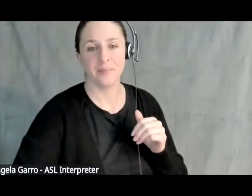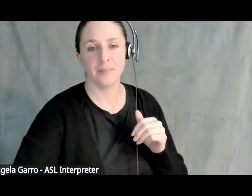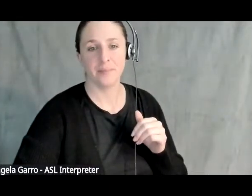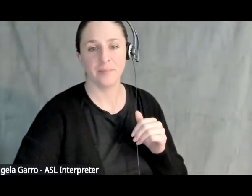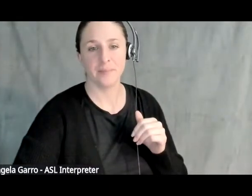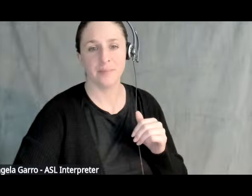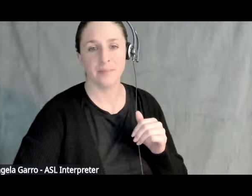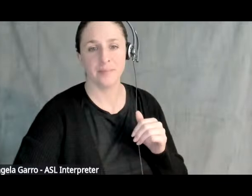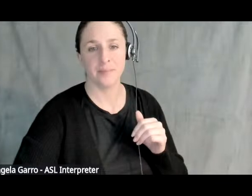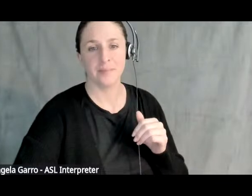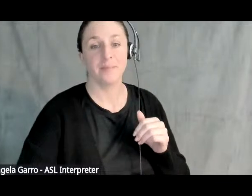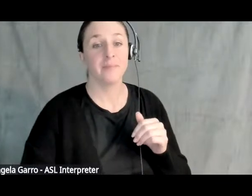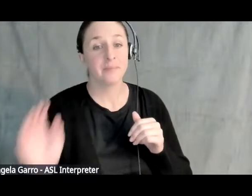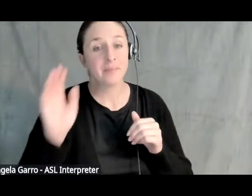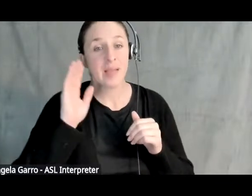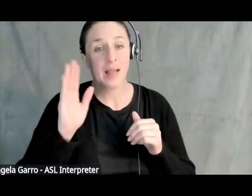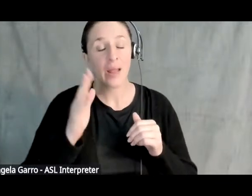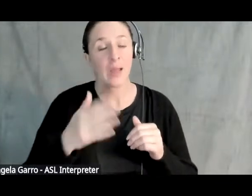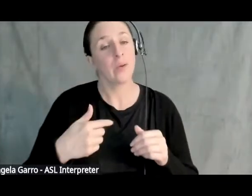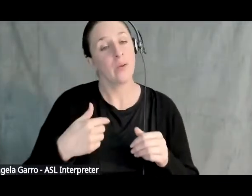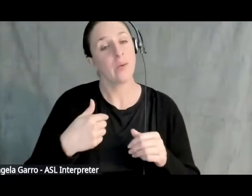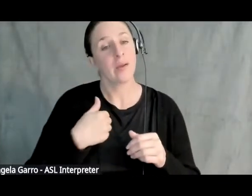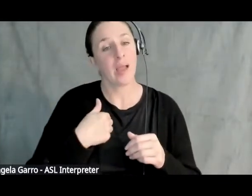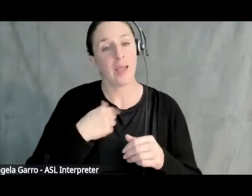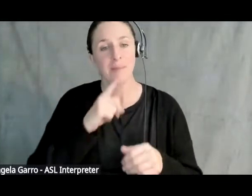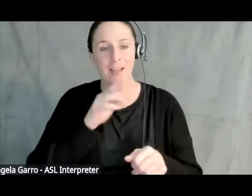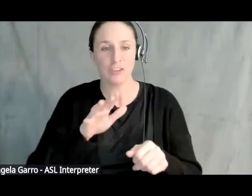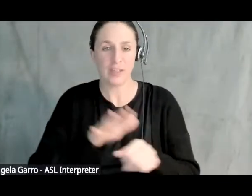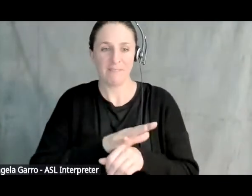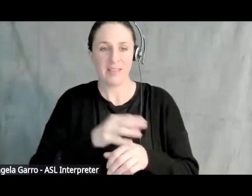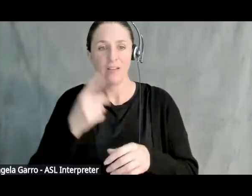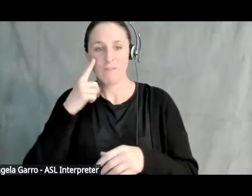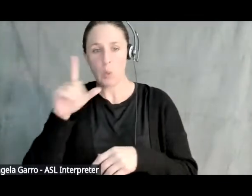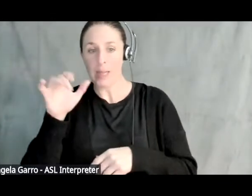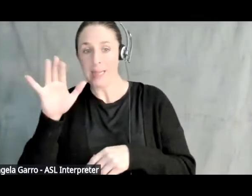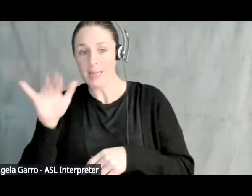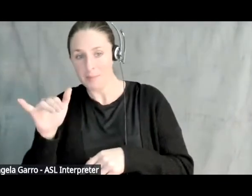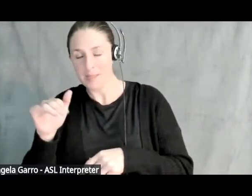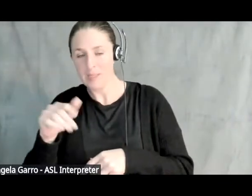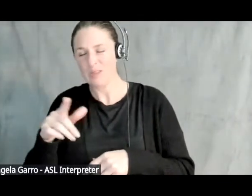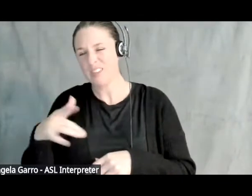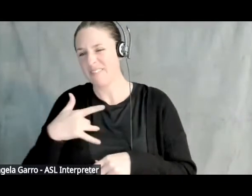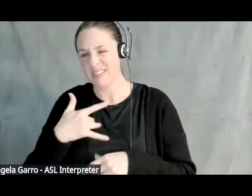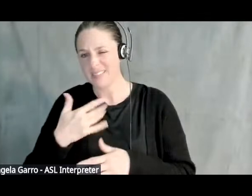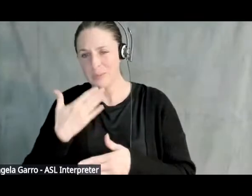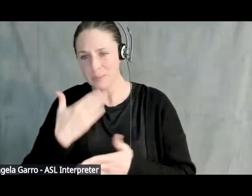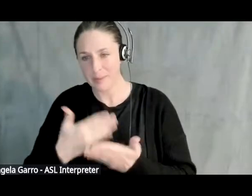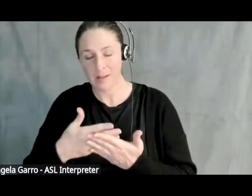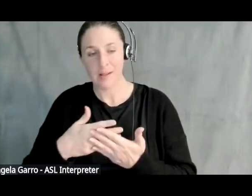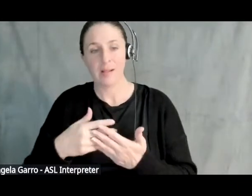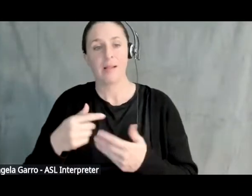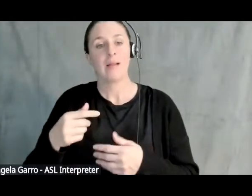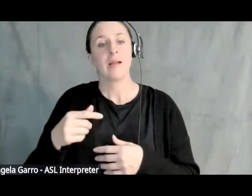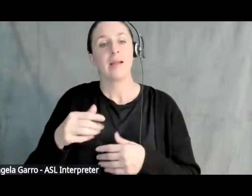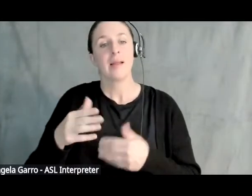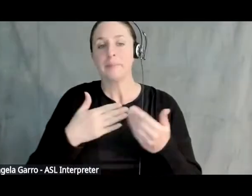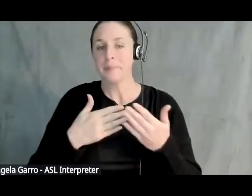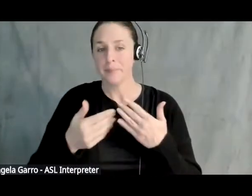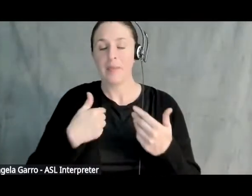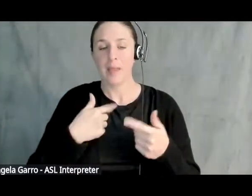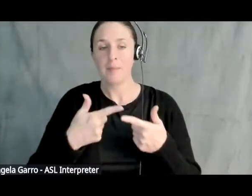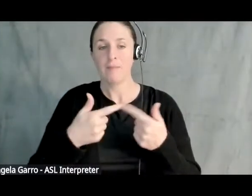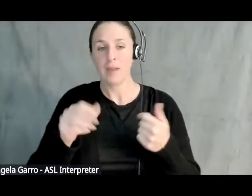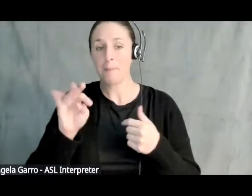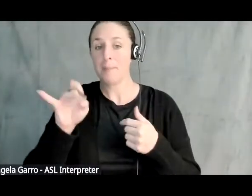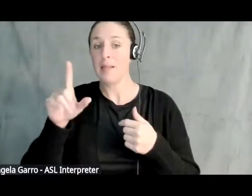Hello. My name is Reese. I'm actually filling in today for Libby, who's feeling under the weather. Anyways, I'm from Mills